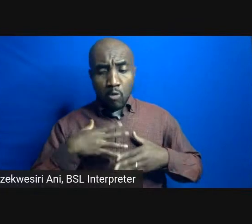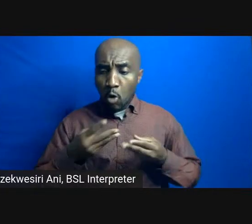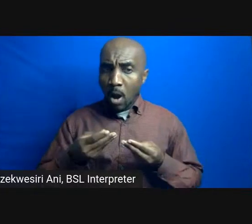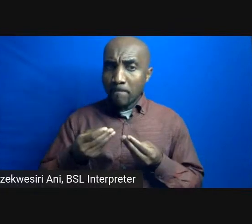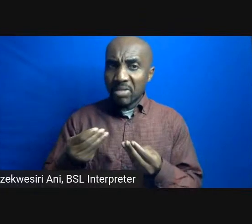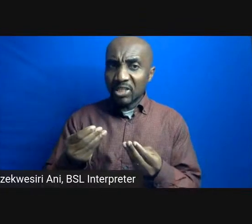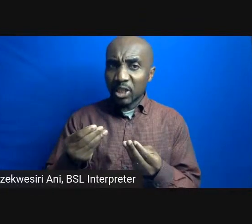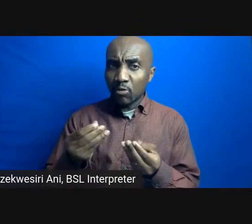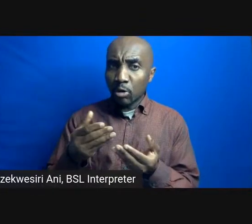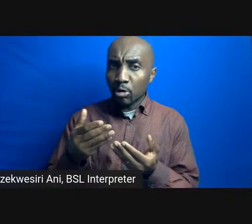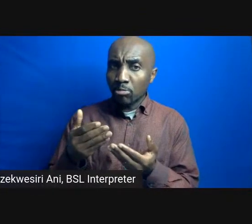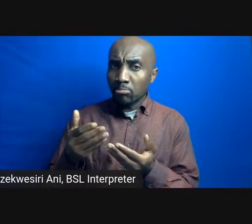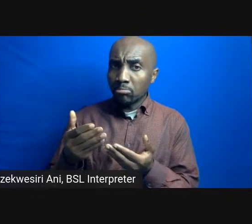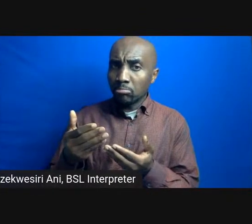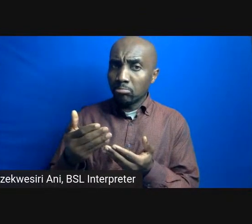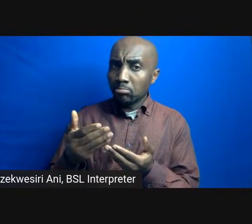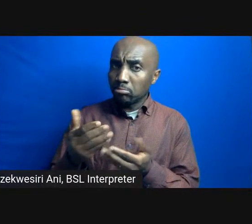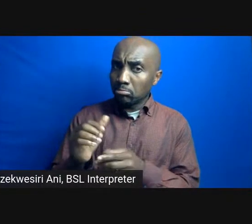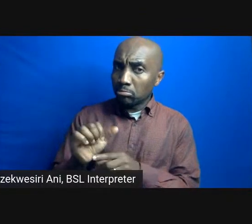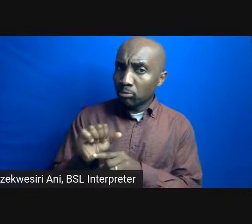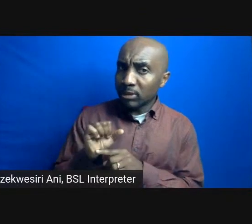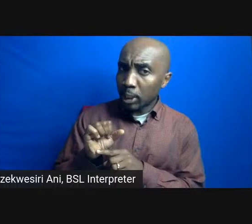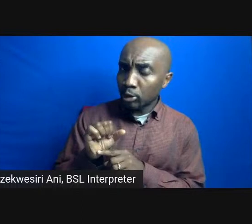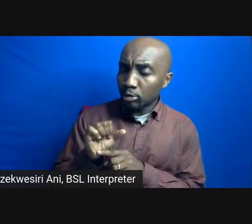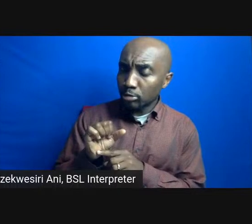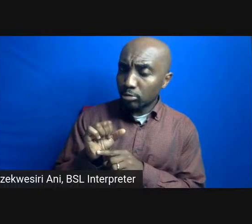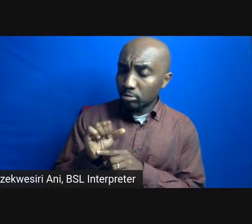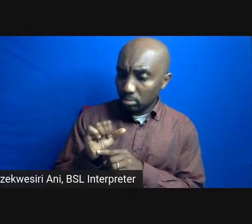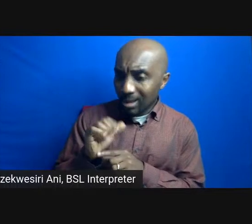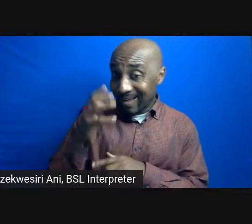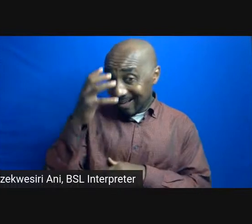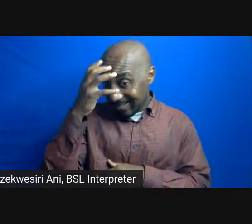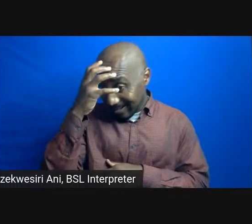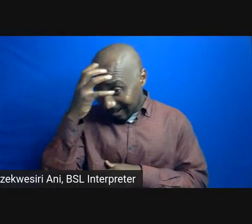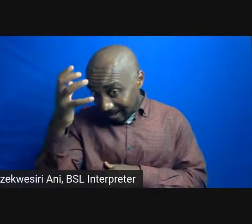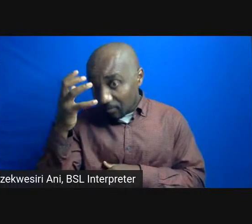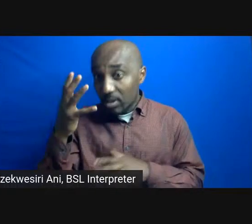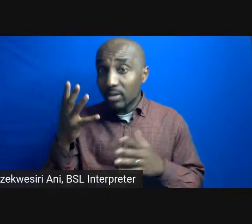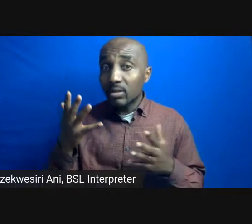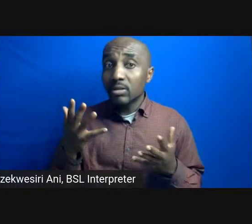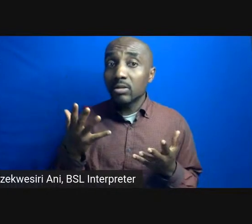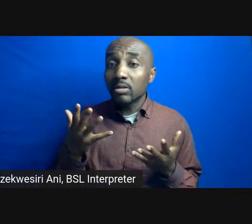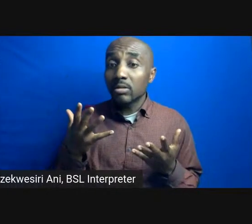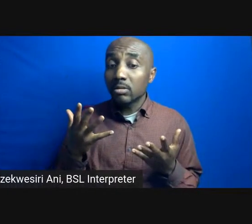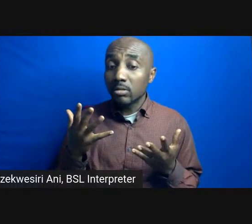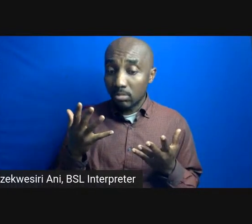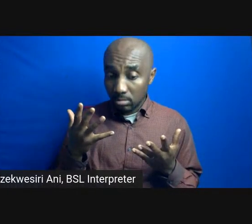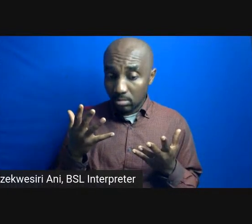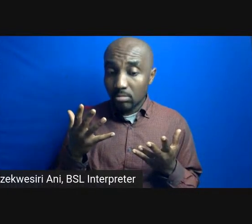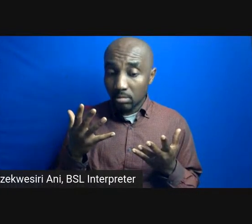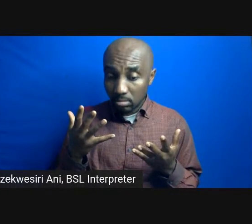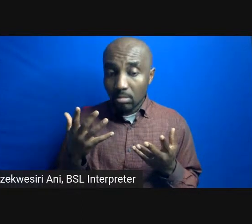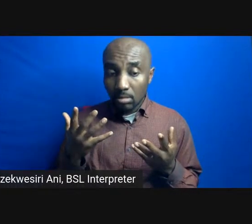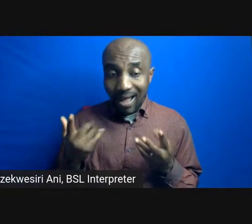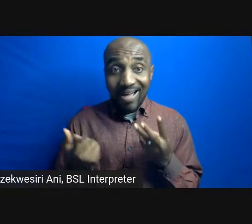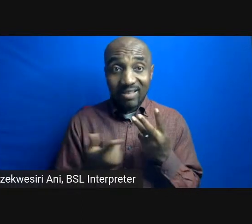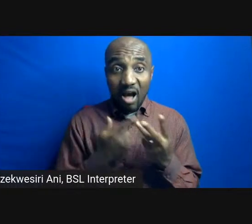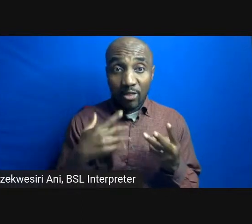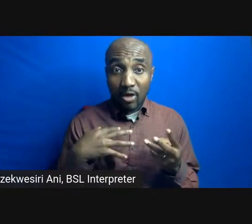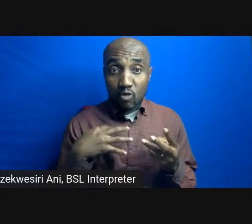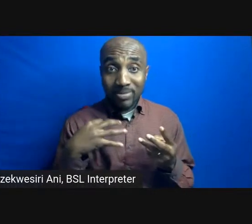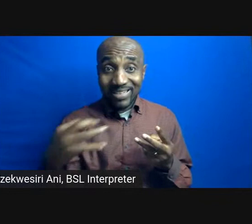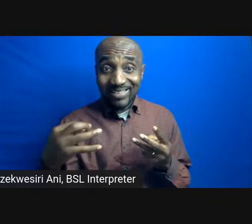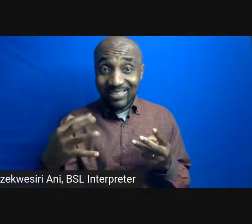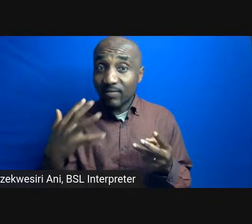indemnity. The federal government are prepared, jointly with representatives of the State of